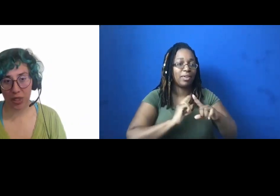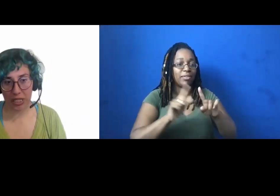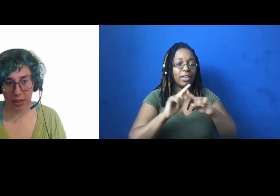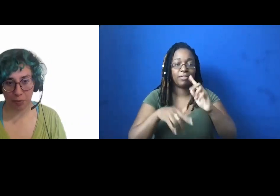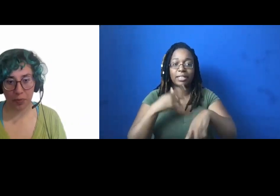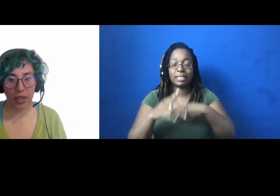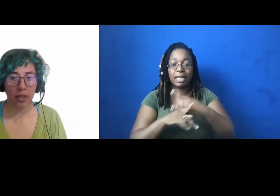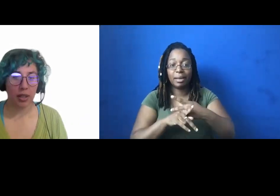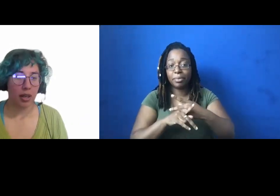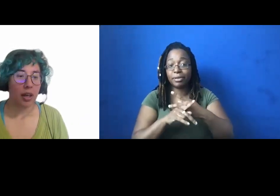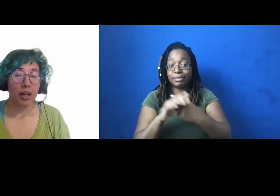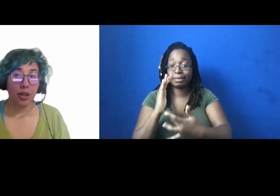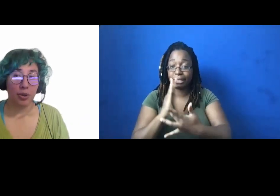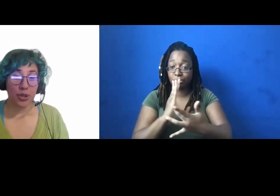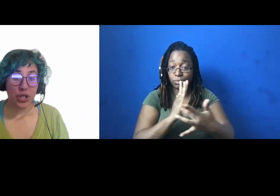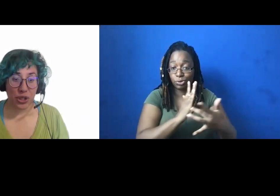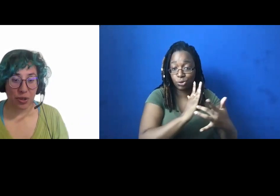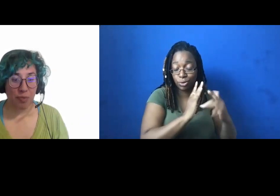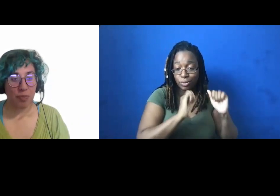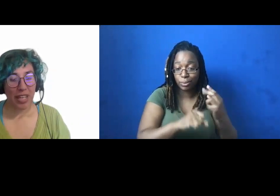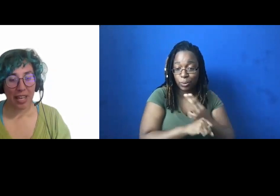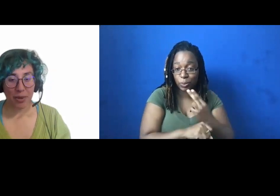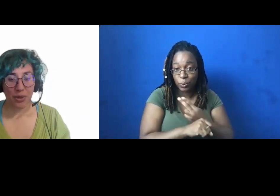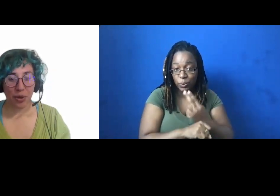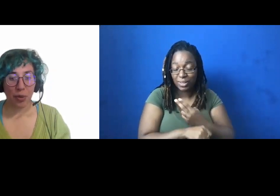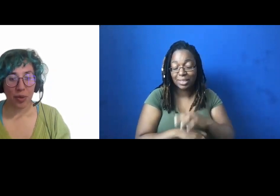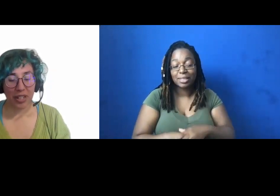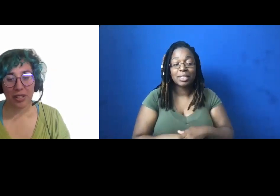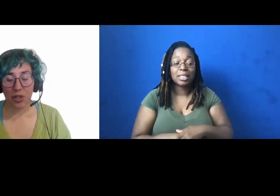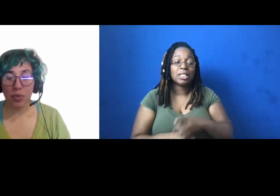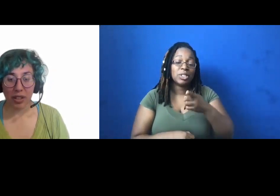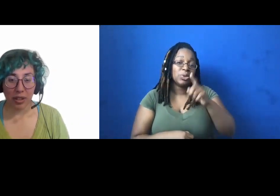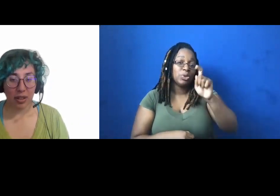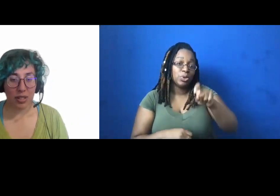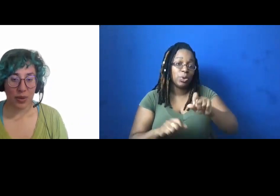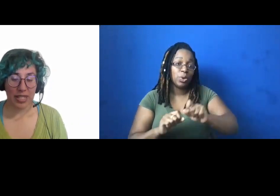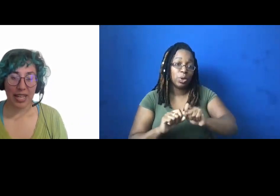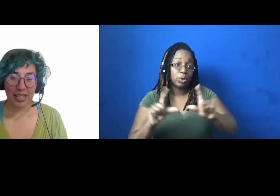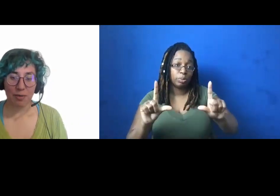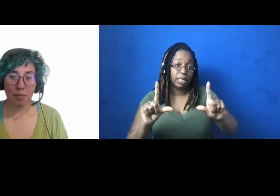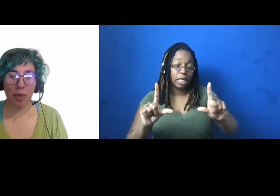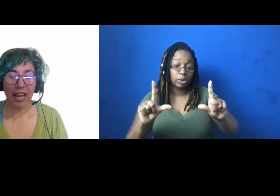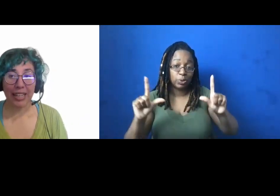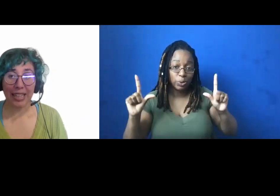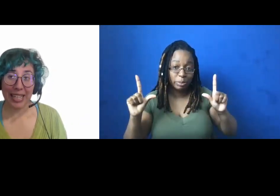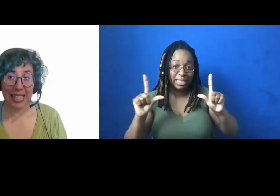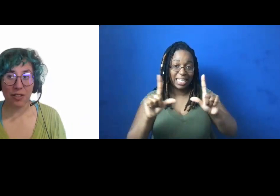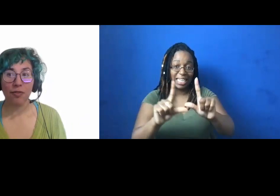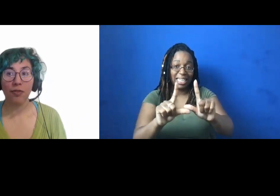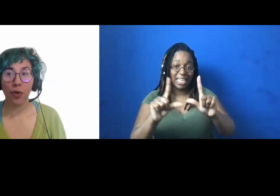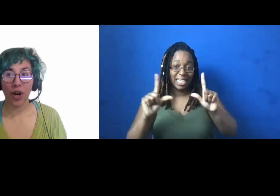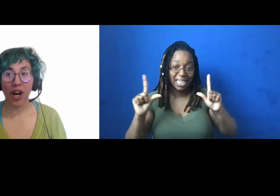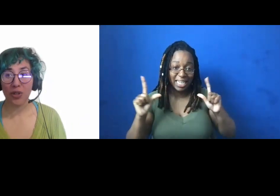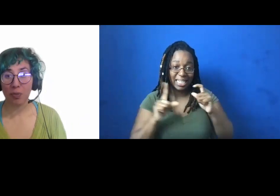can be opened in. You should be able to open and zooming into a text by at